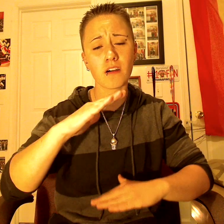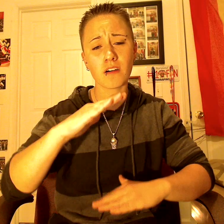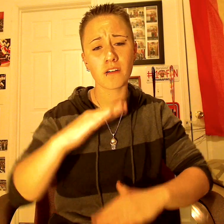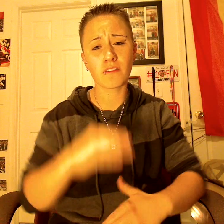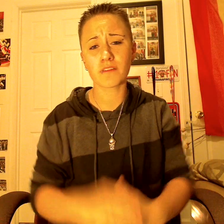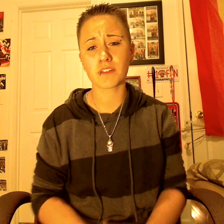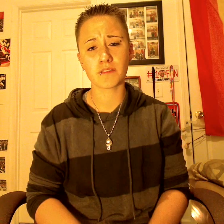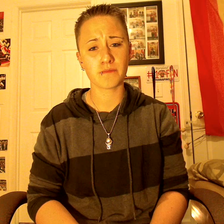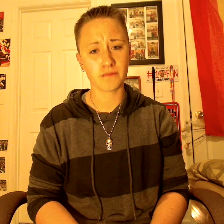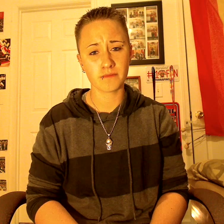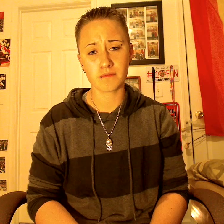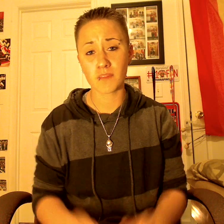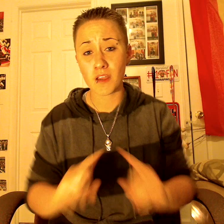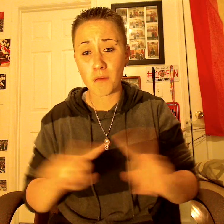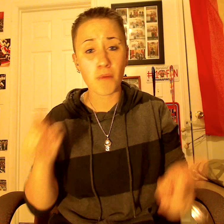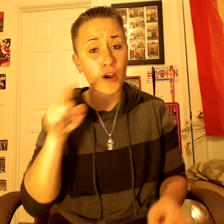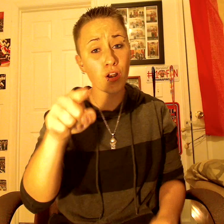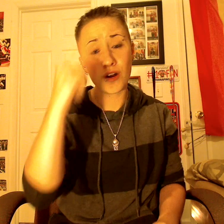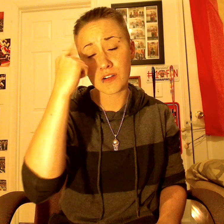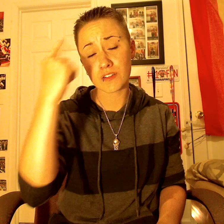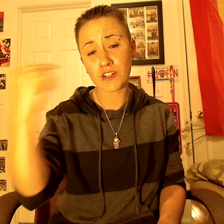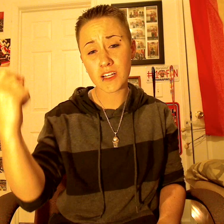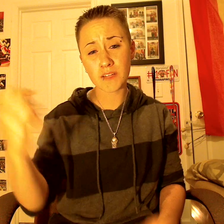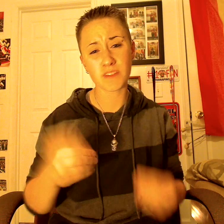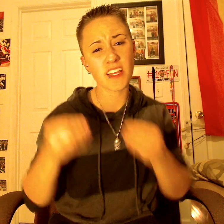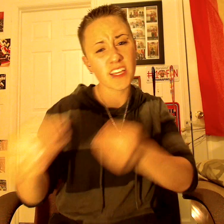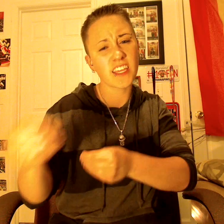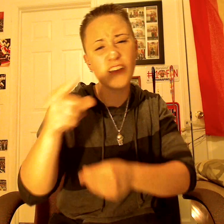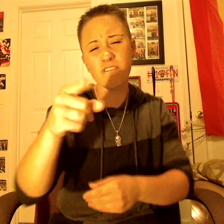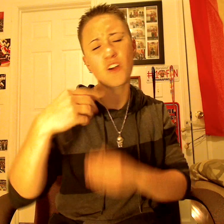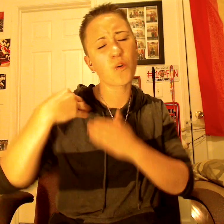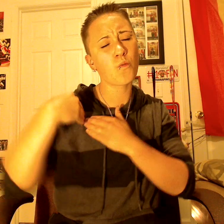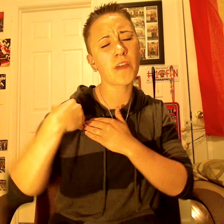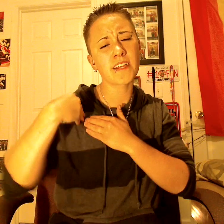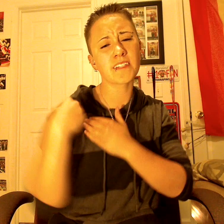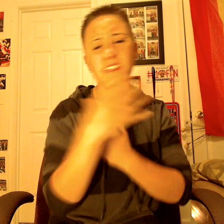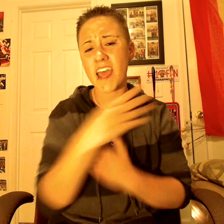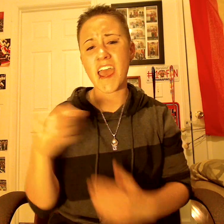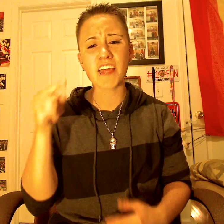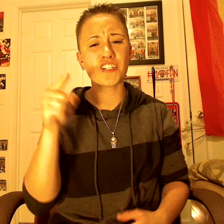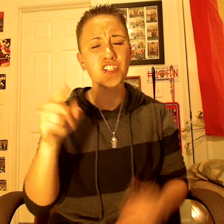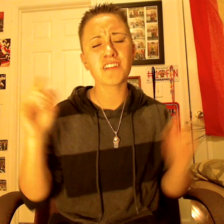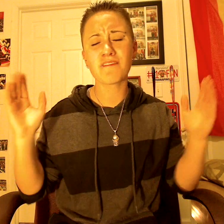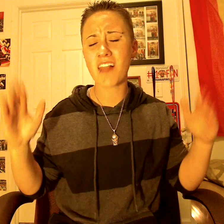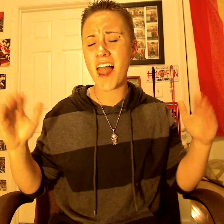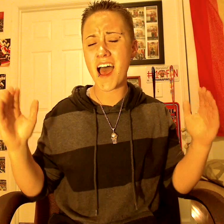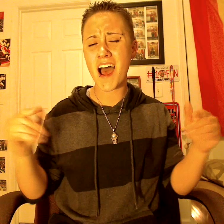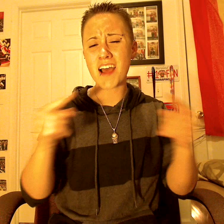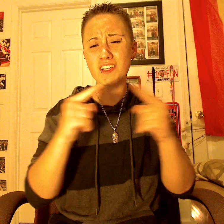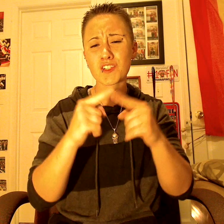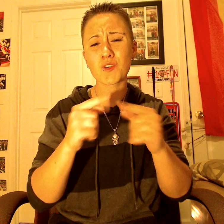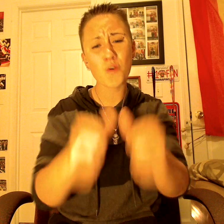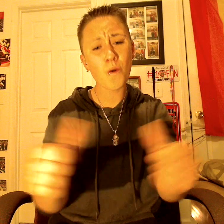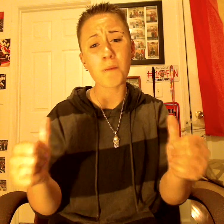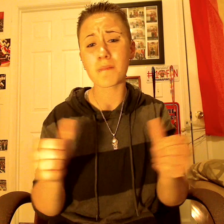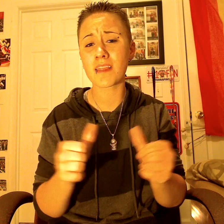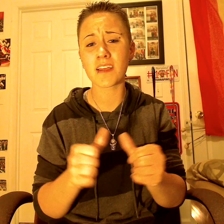above. But her dreams give her wings, and she flies to a